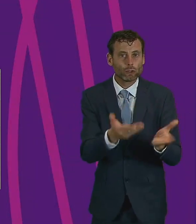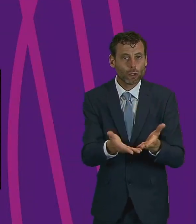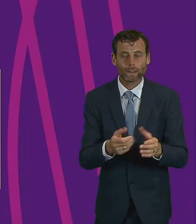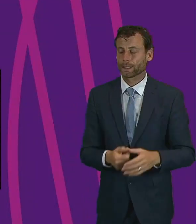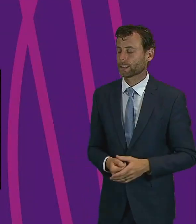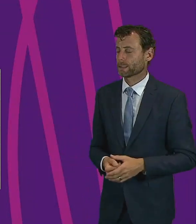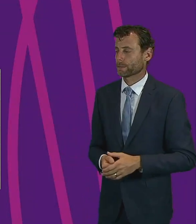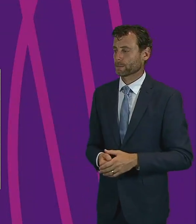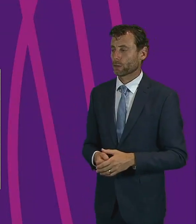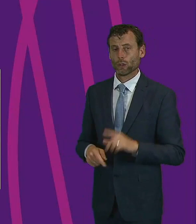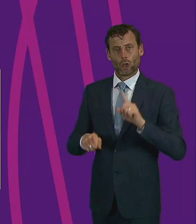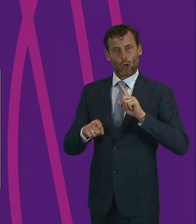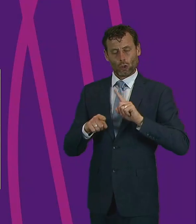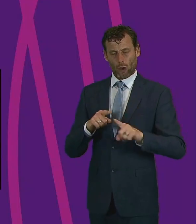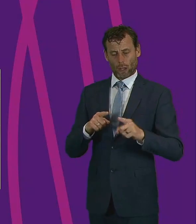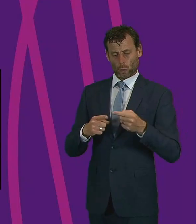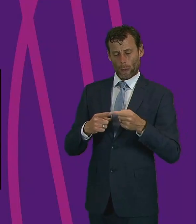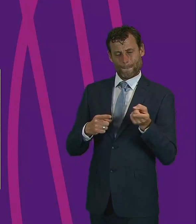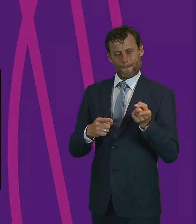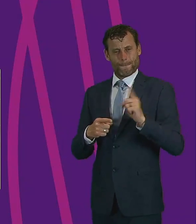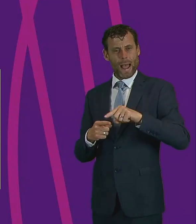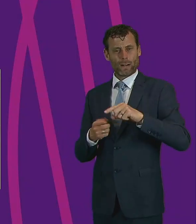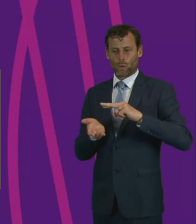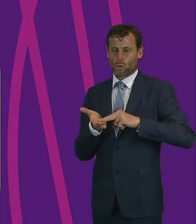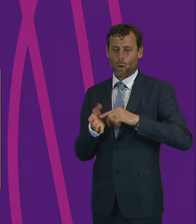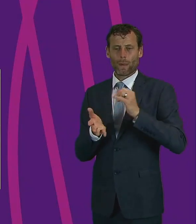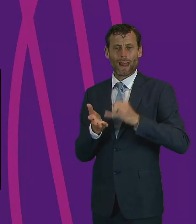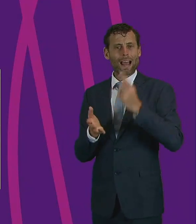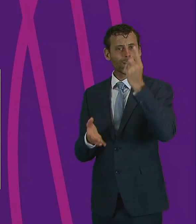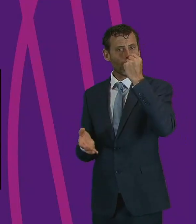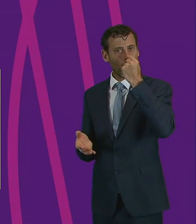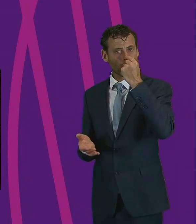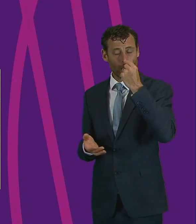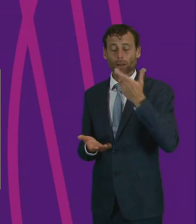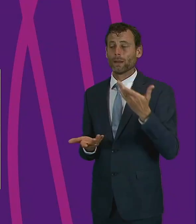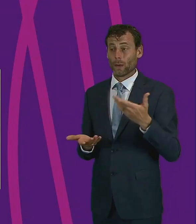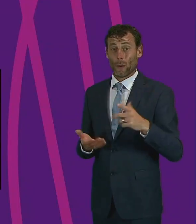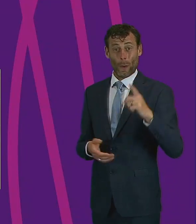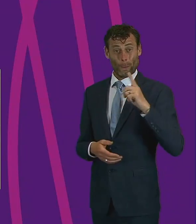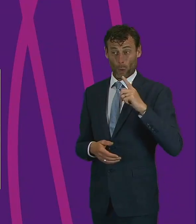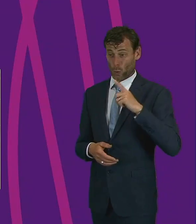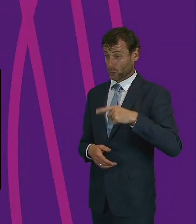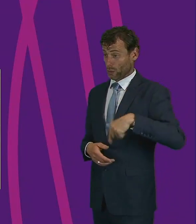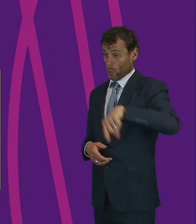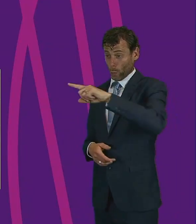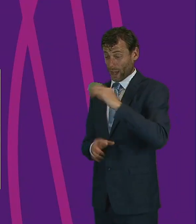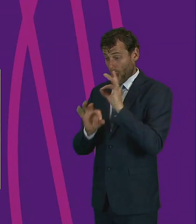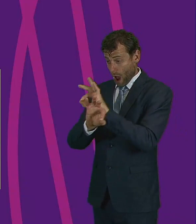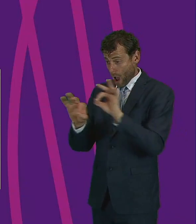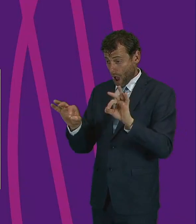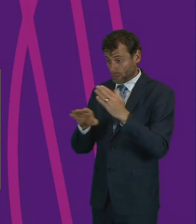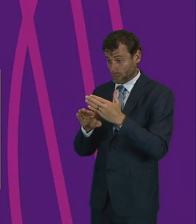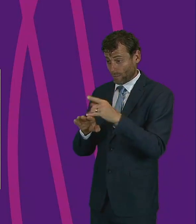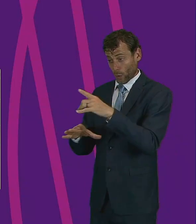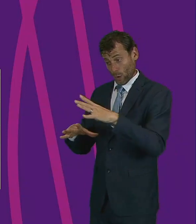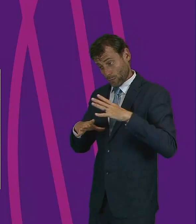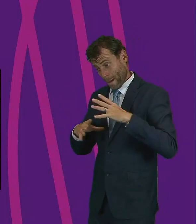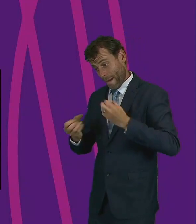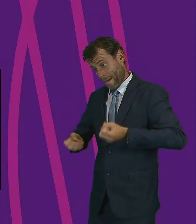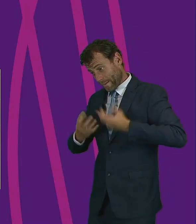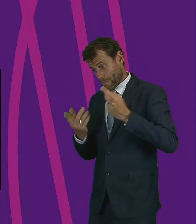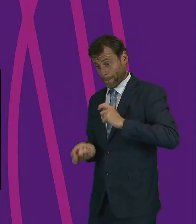as normally as possible must be a recognition that as we've asked so much from our staff, we need to ensure that